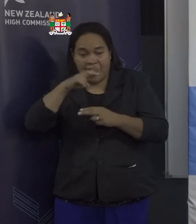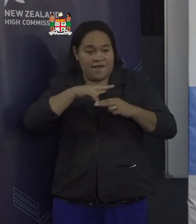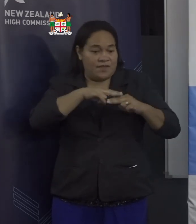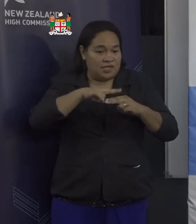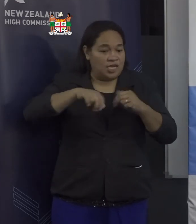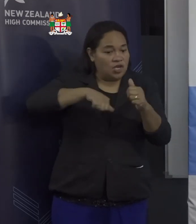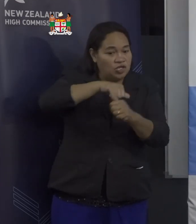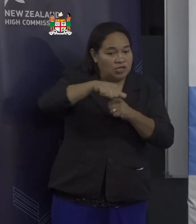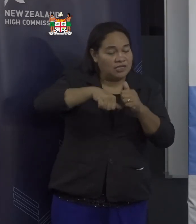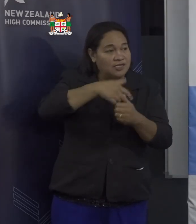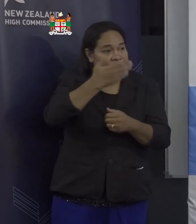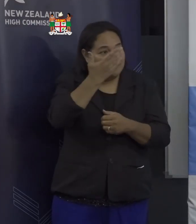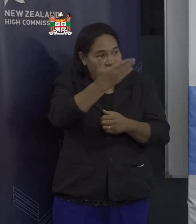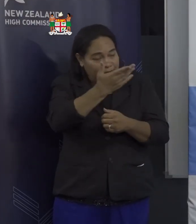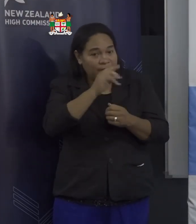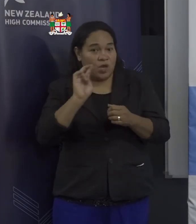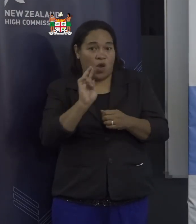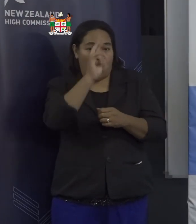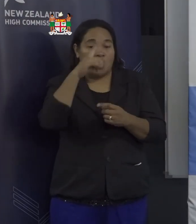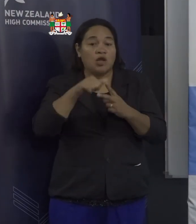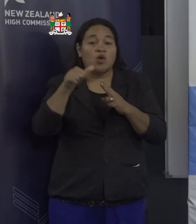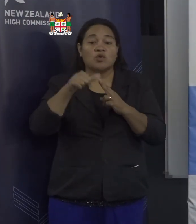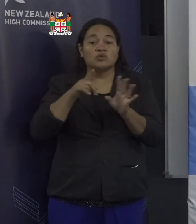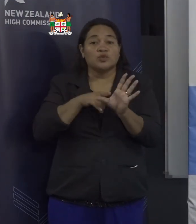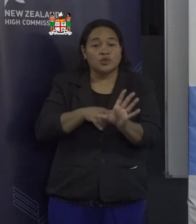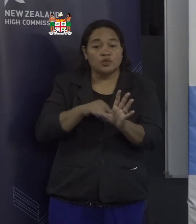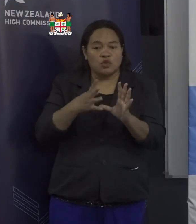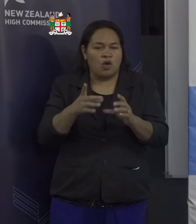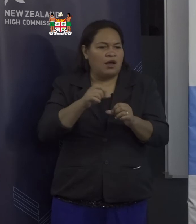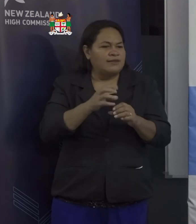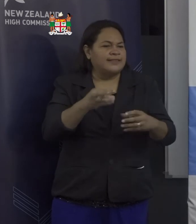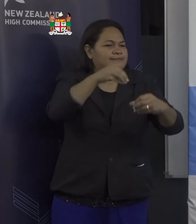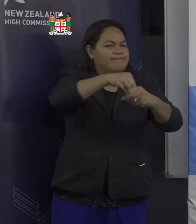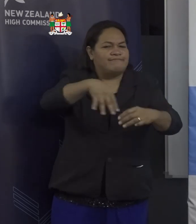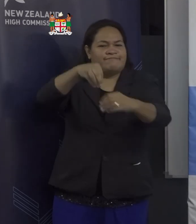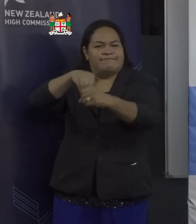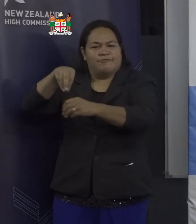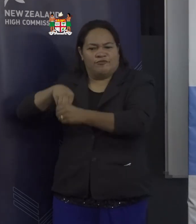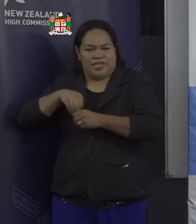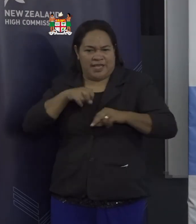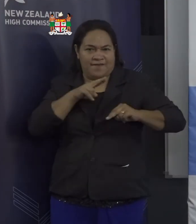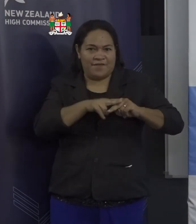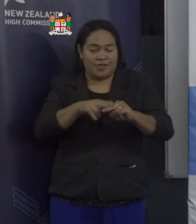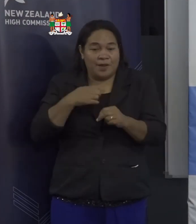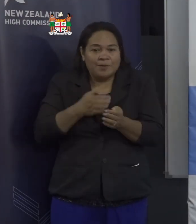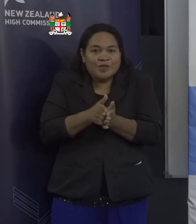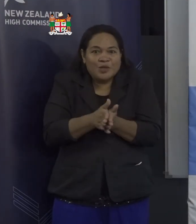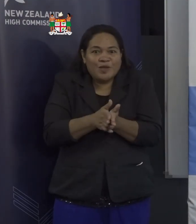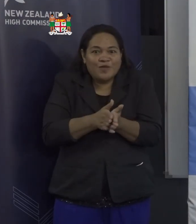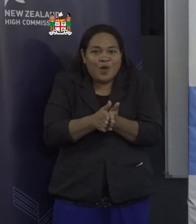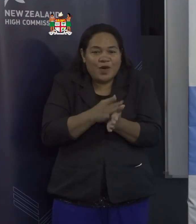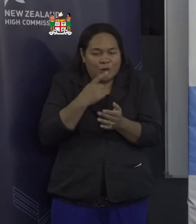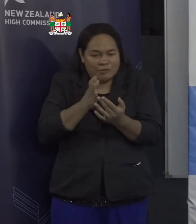in Auckland, Dr. Singh, and with the youth that it engages in all corners of Fiji. And as I say, I am looking forward to, once we